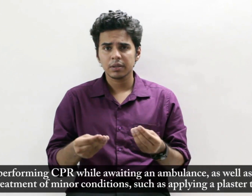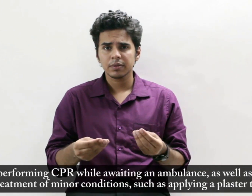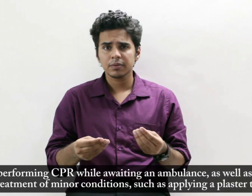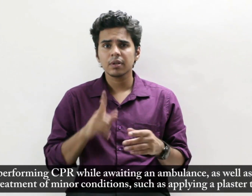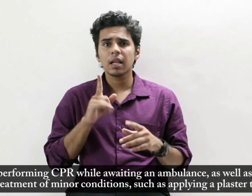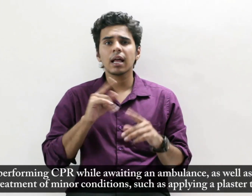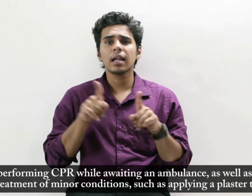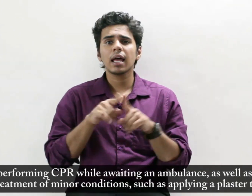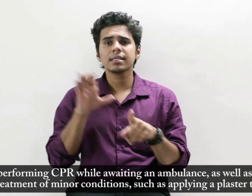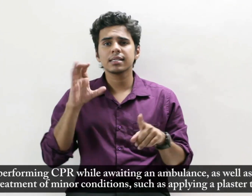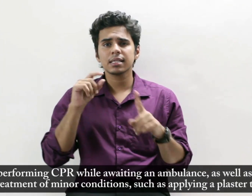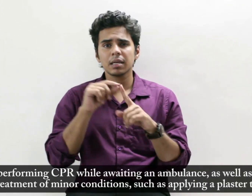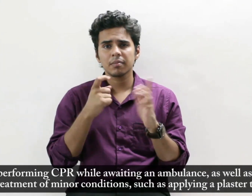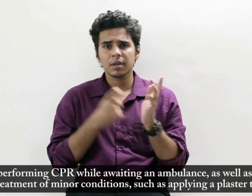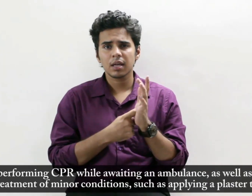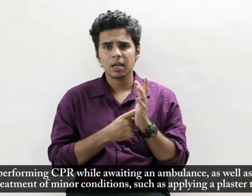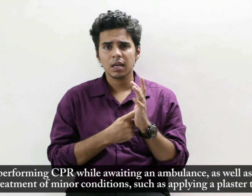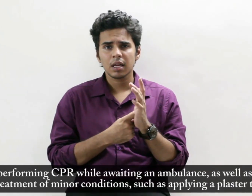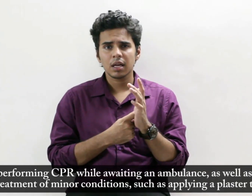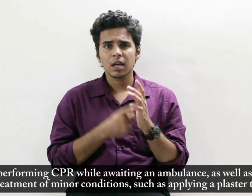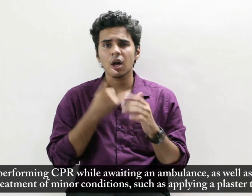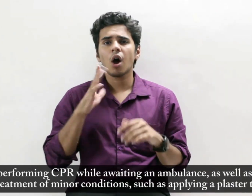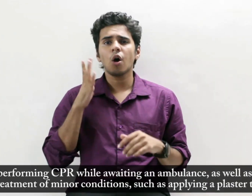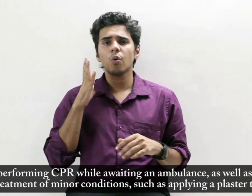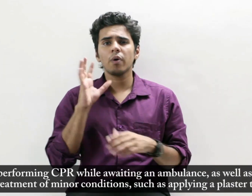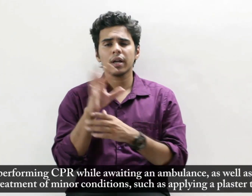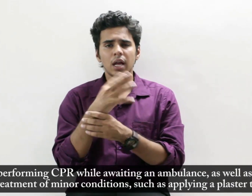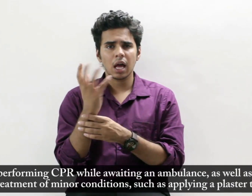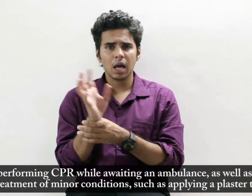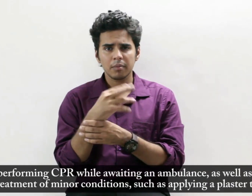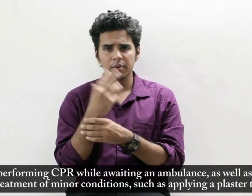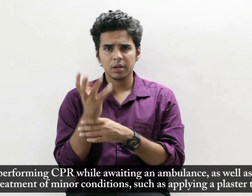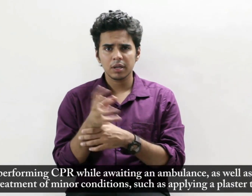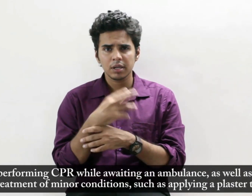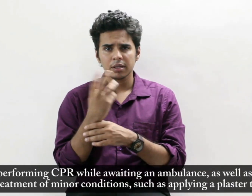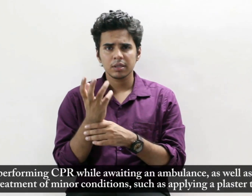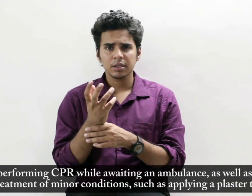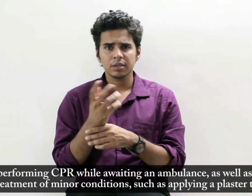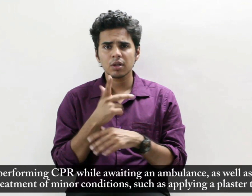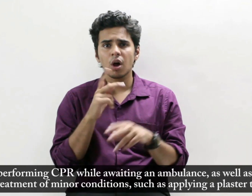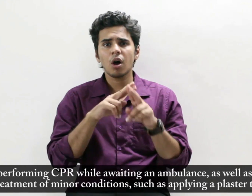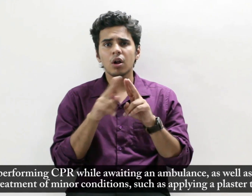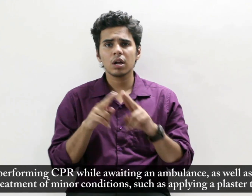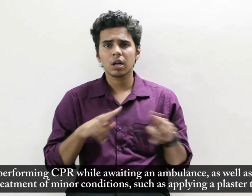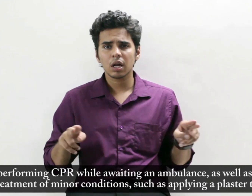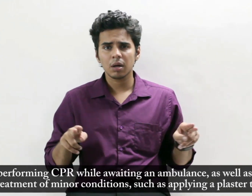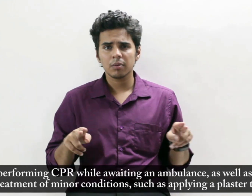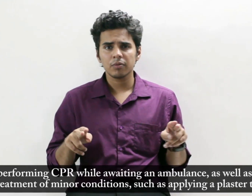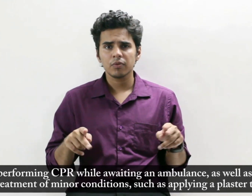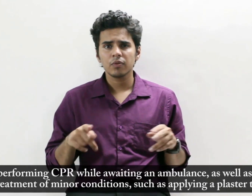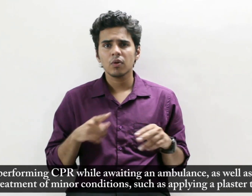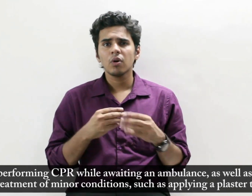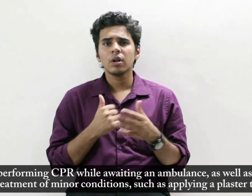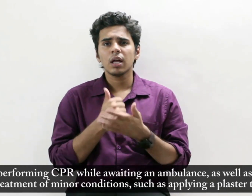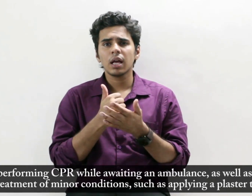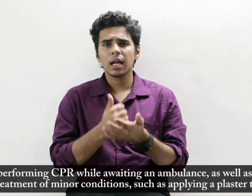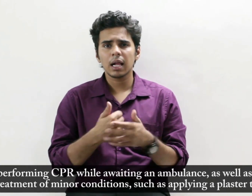such as performing CPR while awaiting an ambulance, as well as the complete treatment of minor conditions such